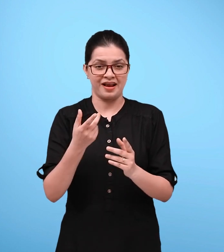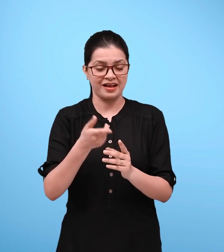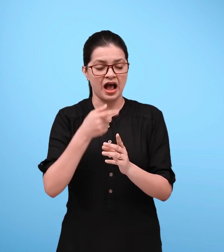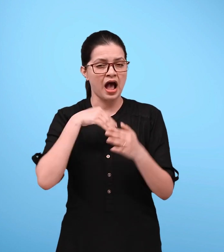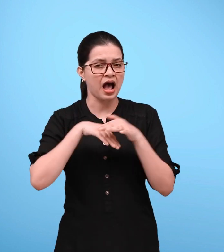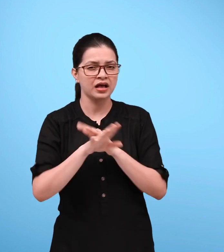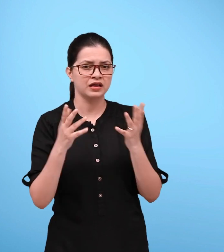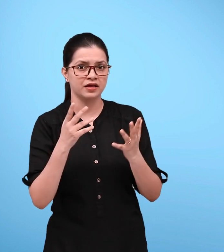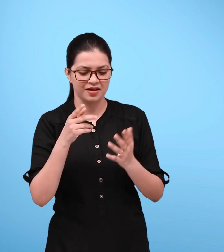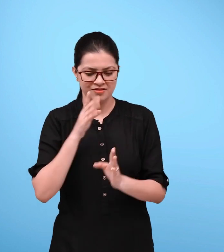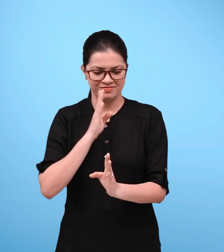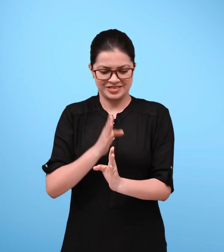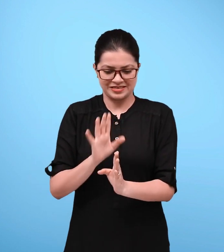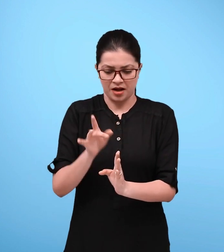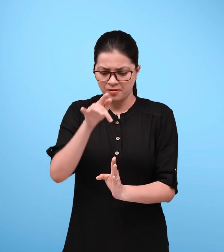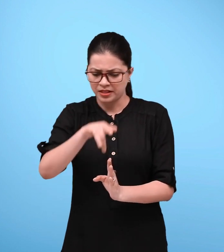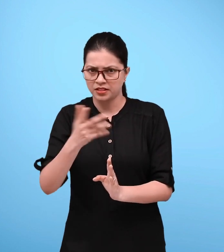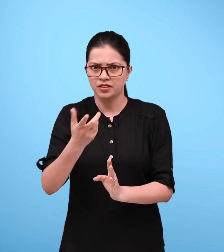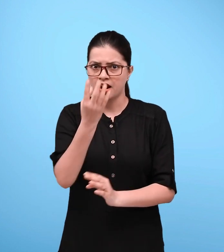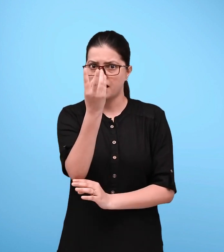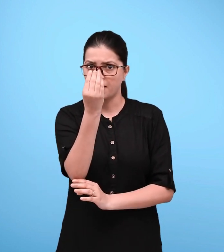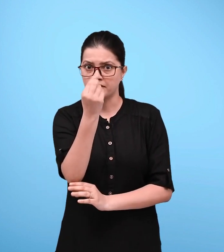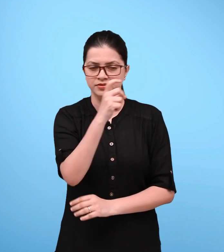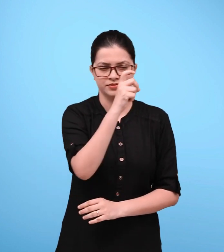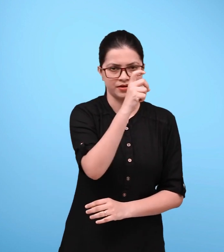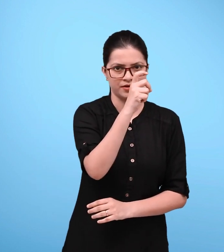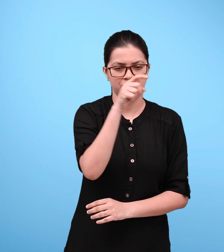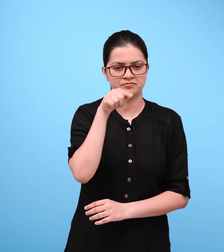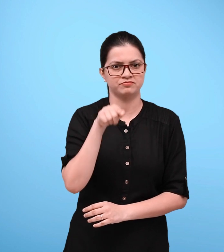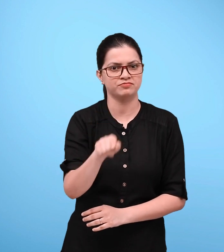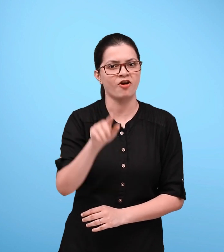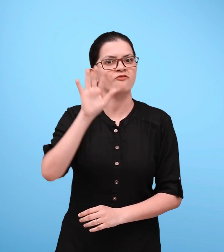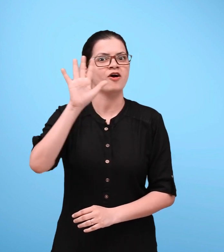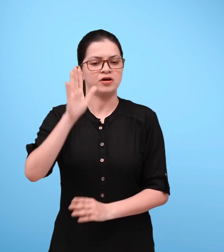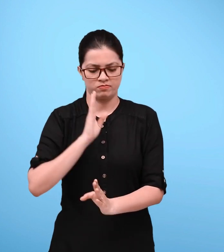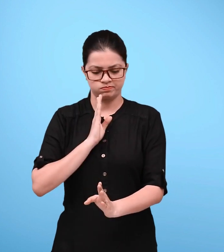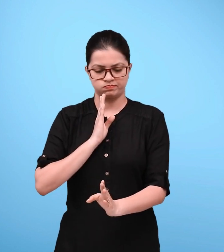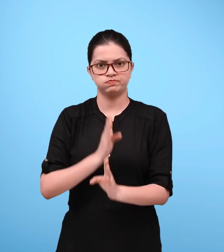Note that from position B, the reading is 7.5 centimeter.